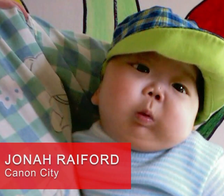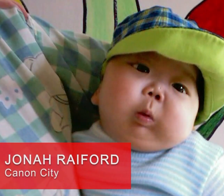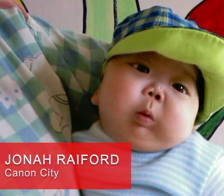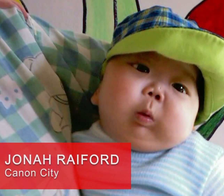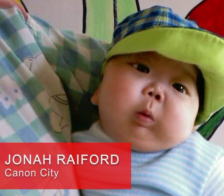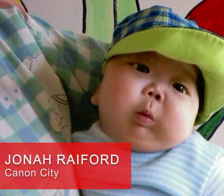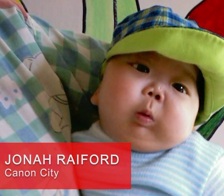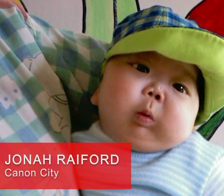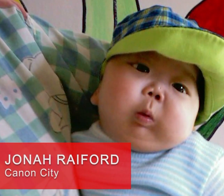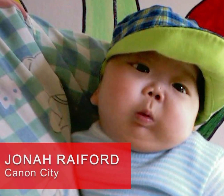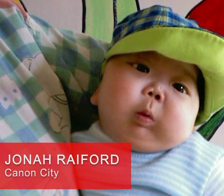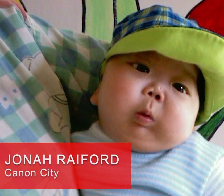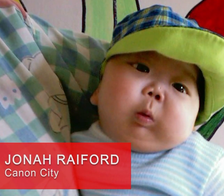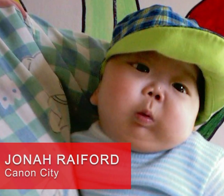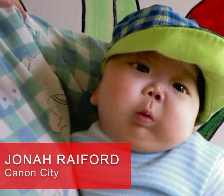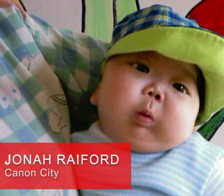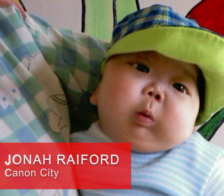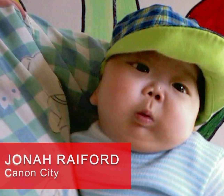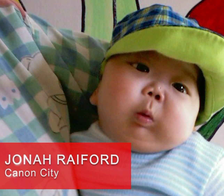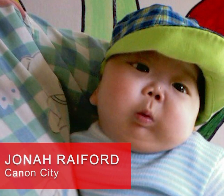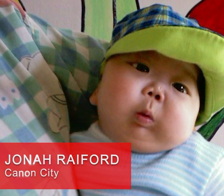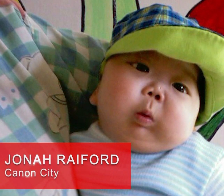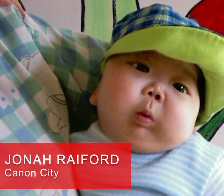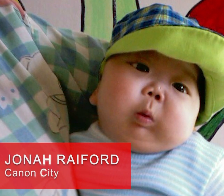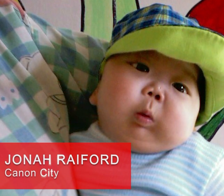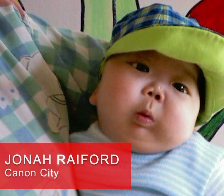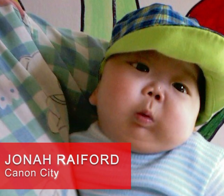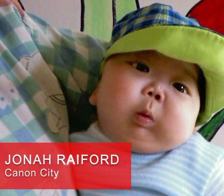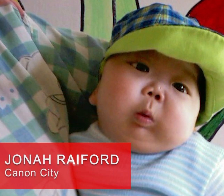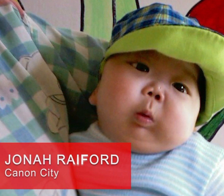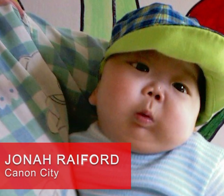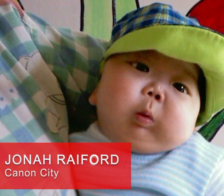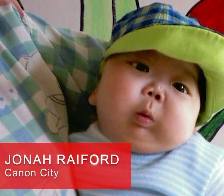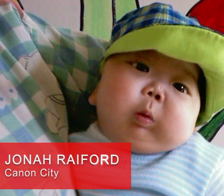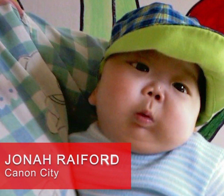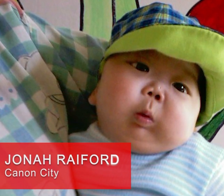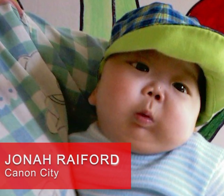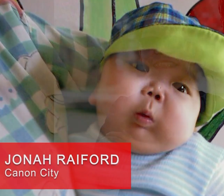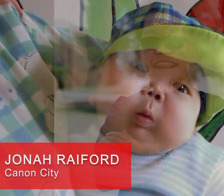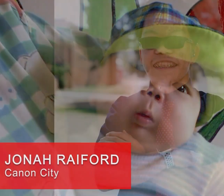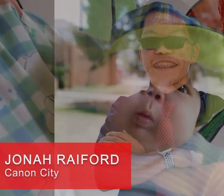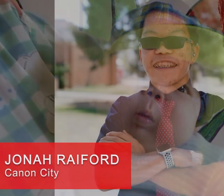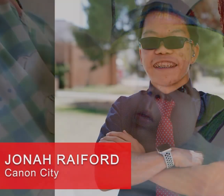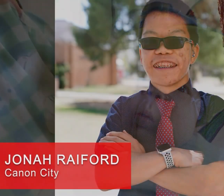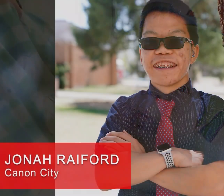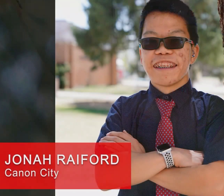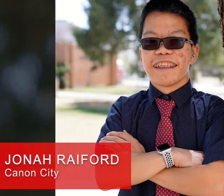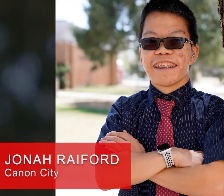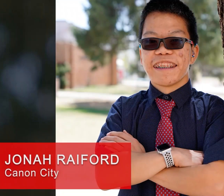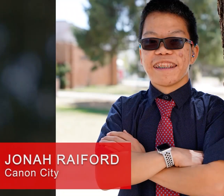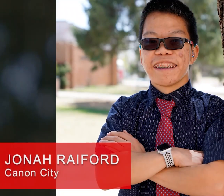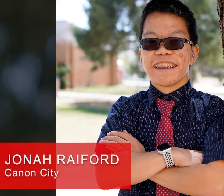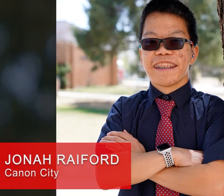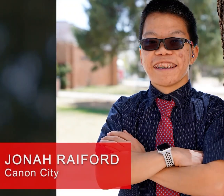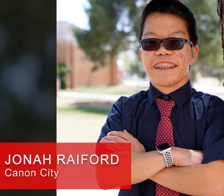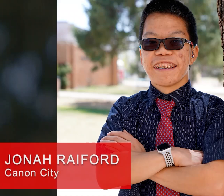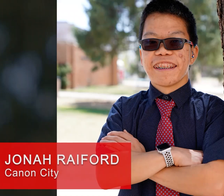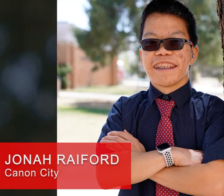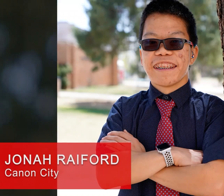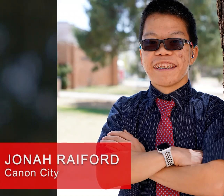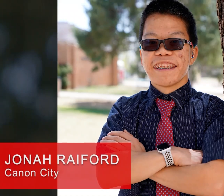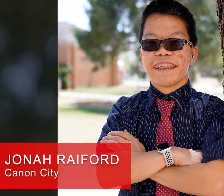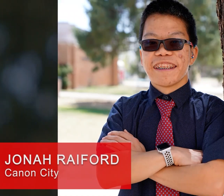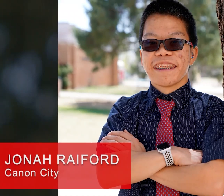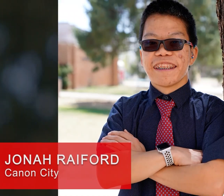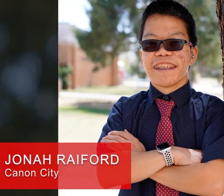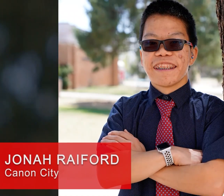Jonah Rayford, Canyon City. Baby picture of someone holding Jonah. He is wearing a blue and green plaid hat. Fades into a current picture of Jonah standing next to a tree